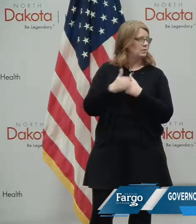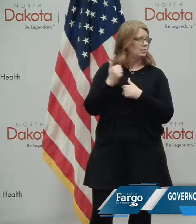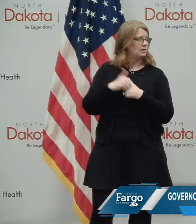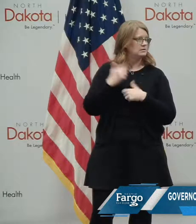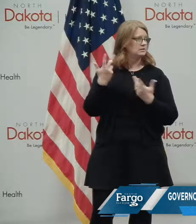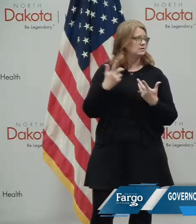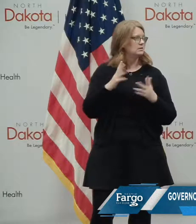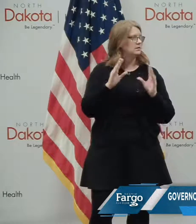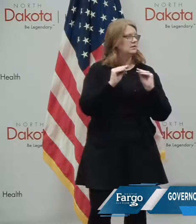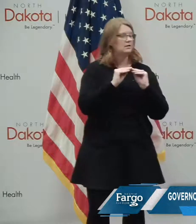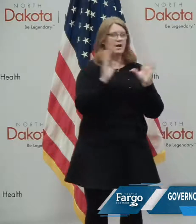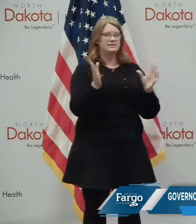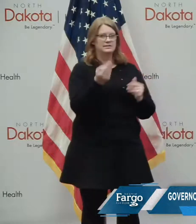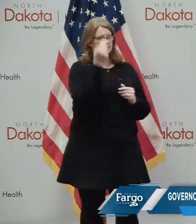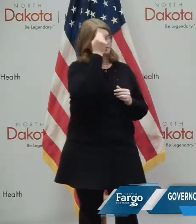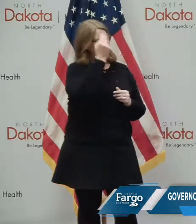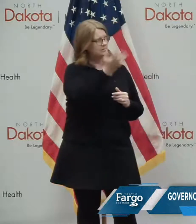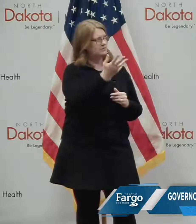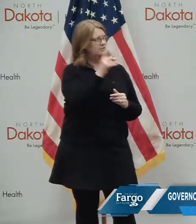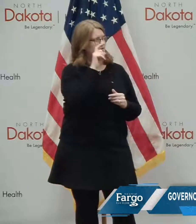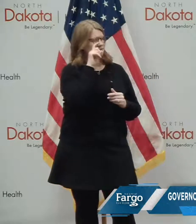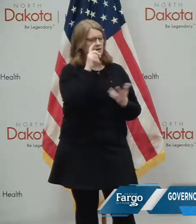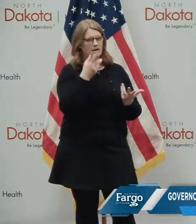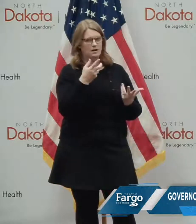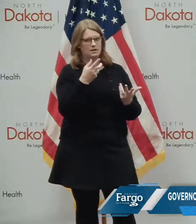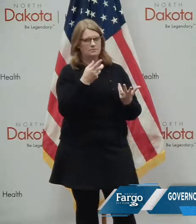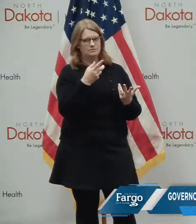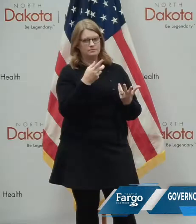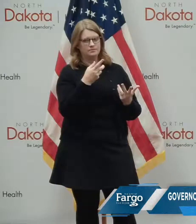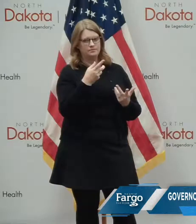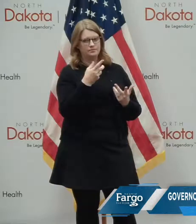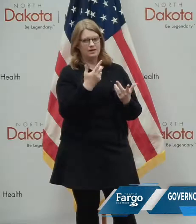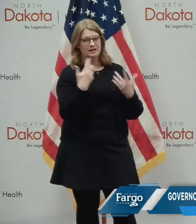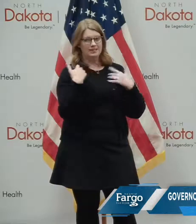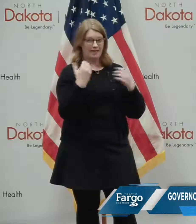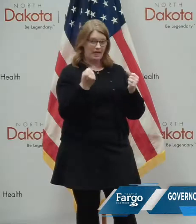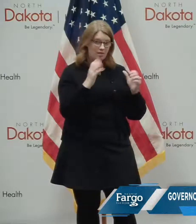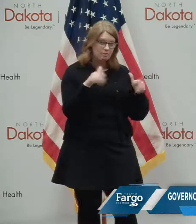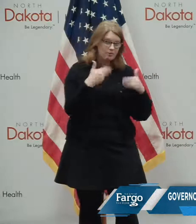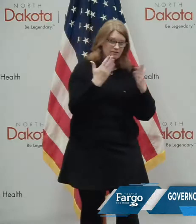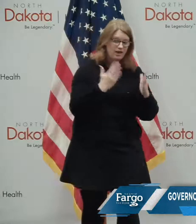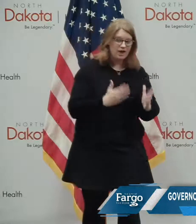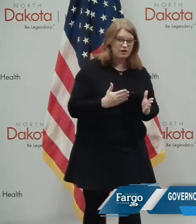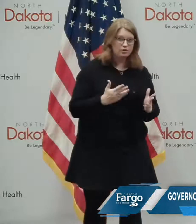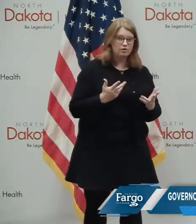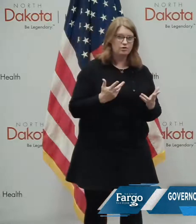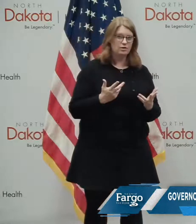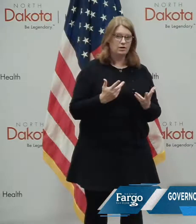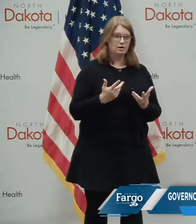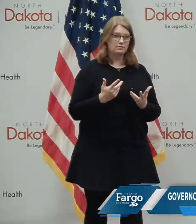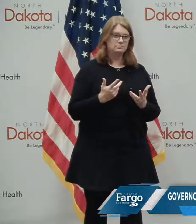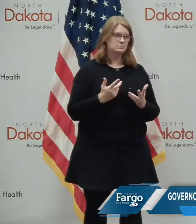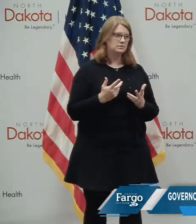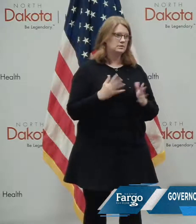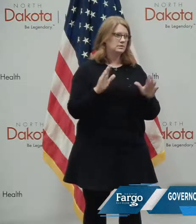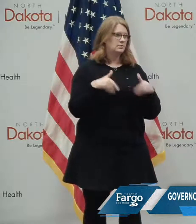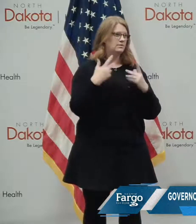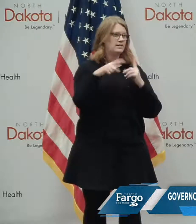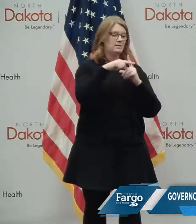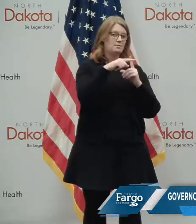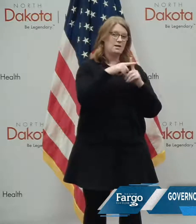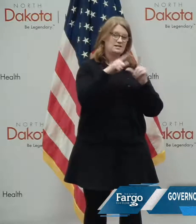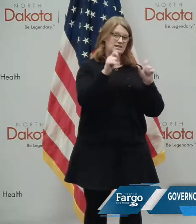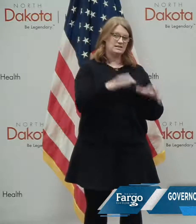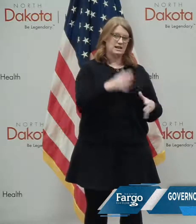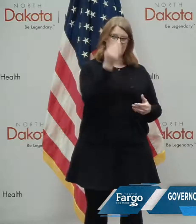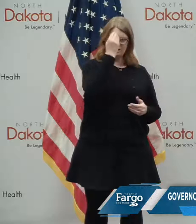terms of notification, that's going to come from the health provider is going to give the positive test information back